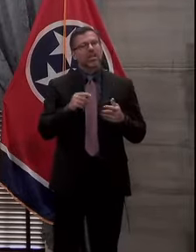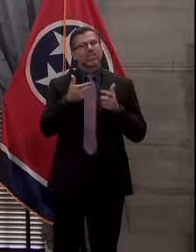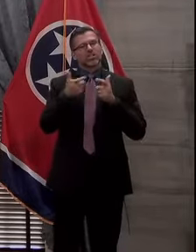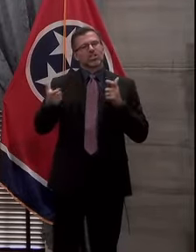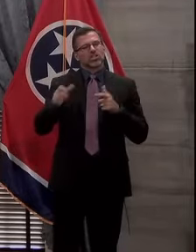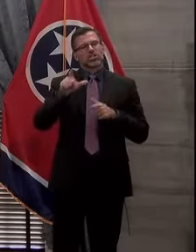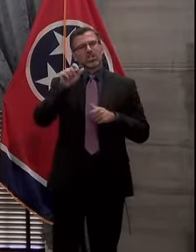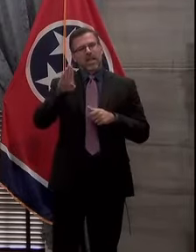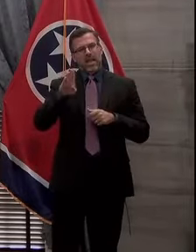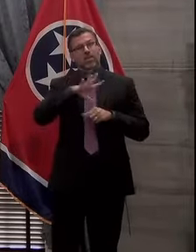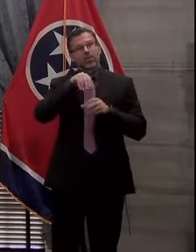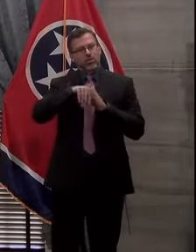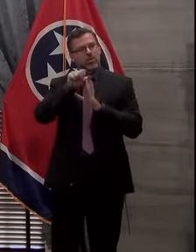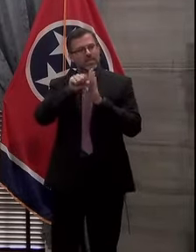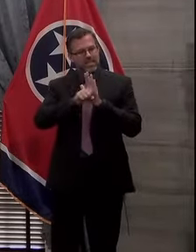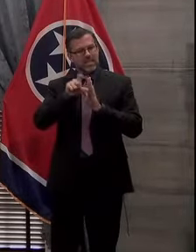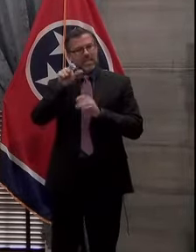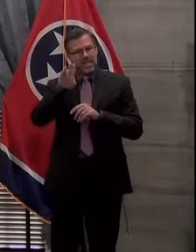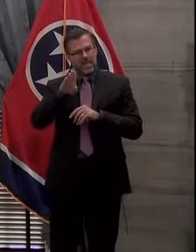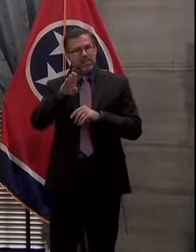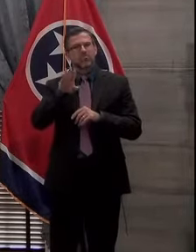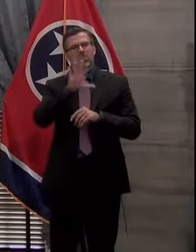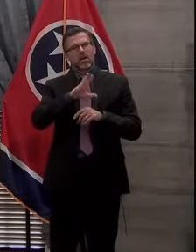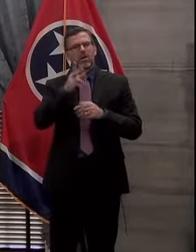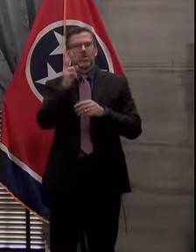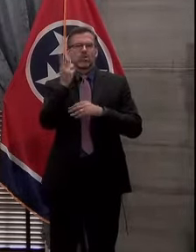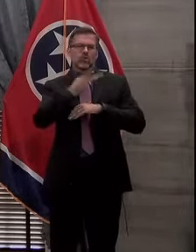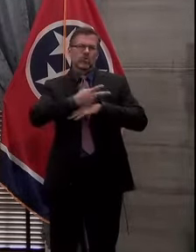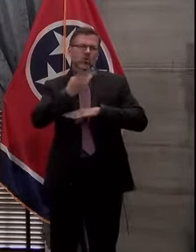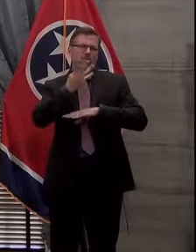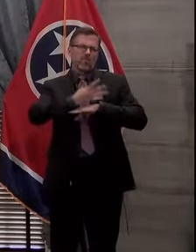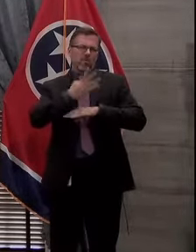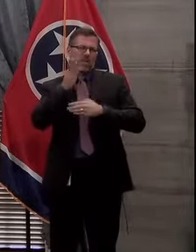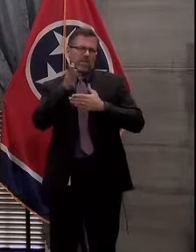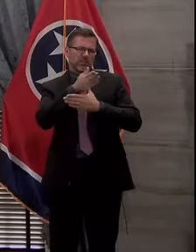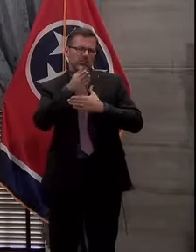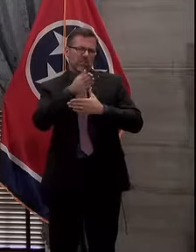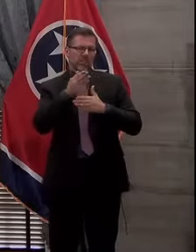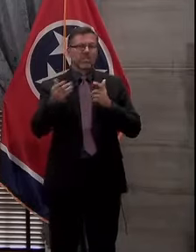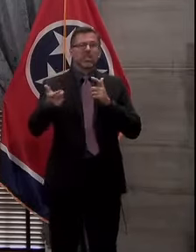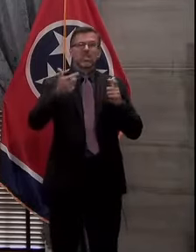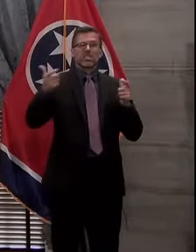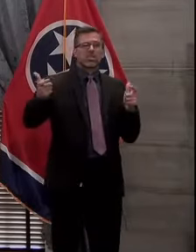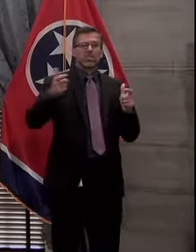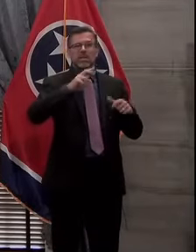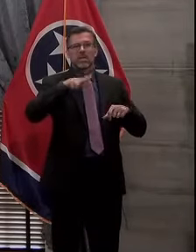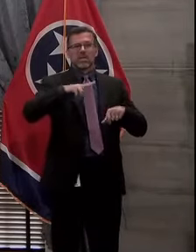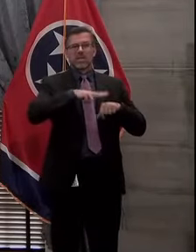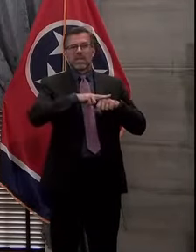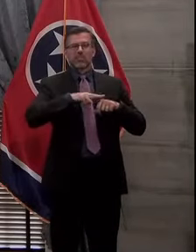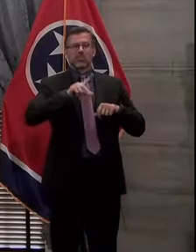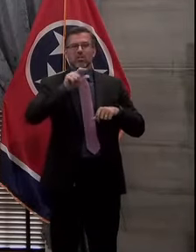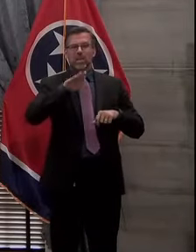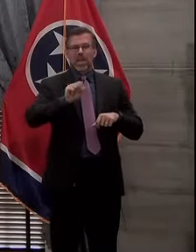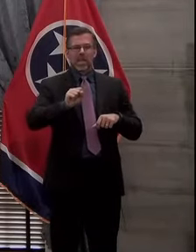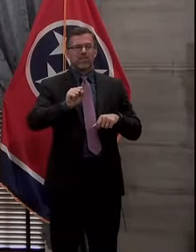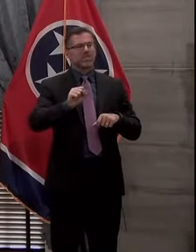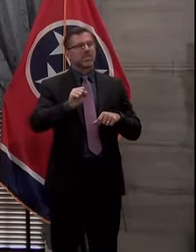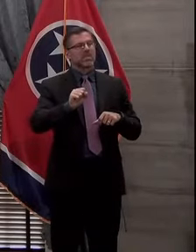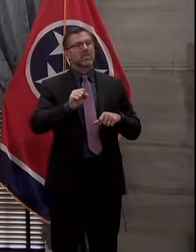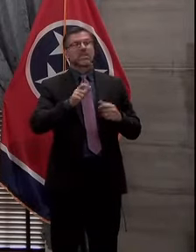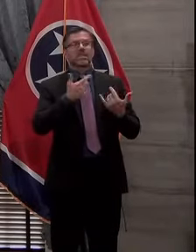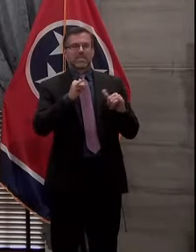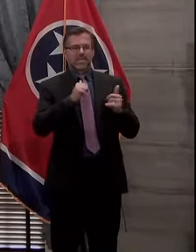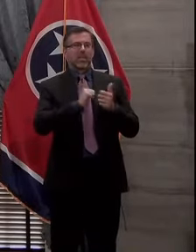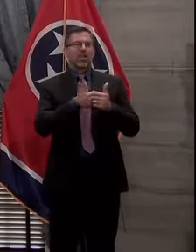state, including the state public health lab, are in the 2 to 4 day range. And then the big national labs, the LabCorp and Quest, are still dealing with a lot